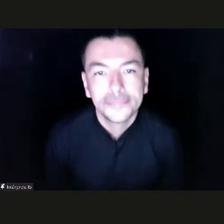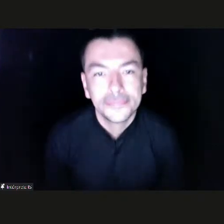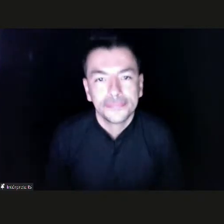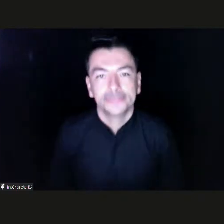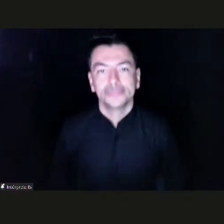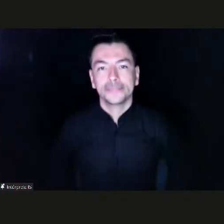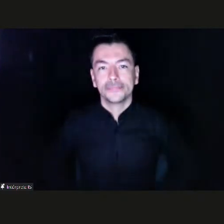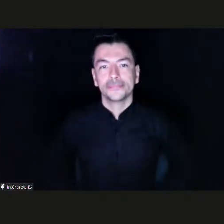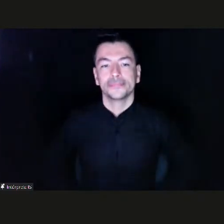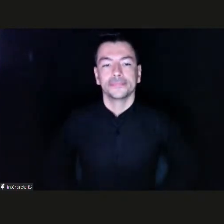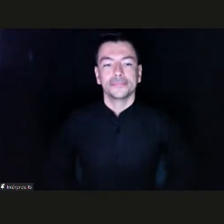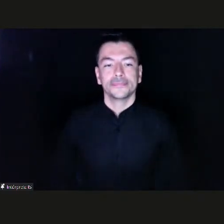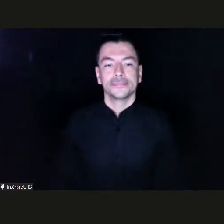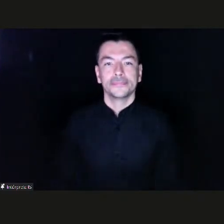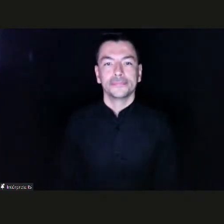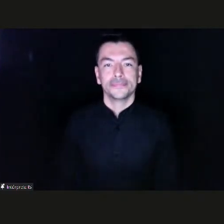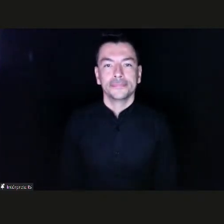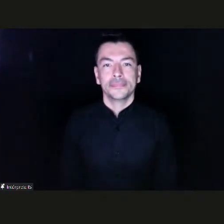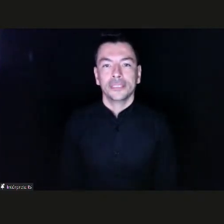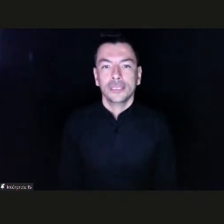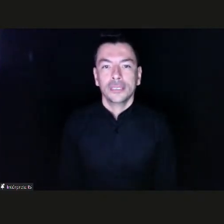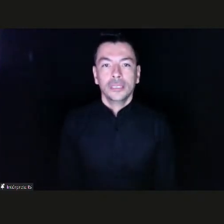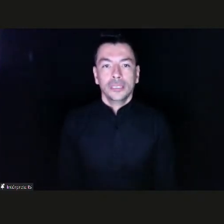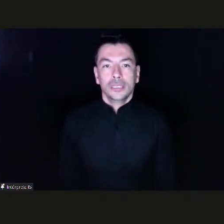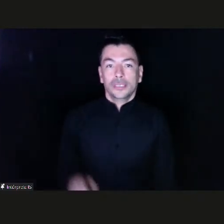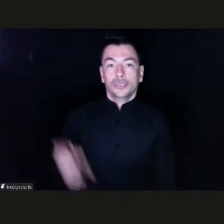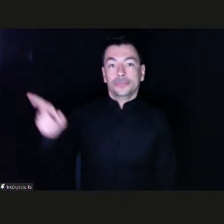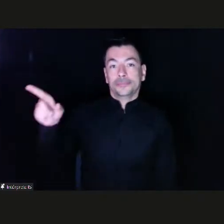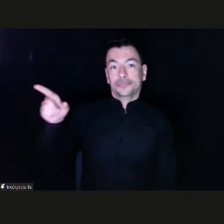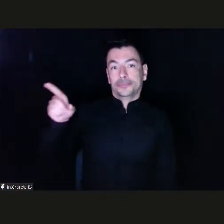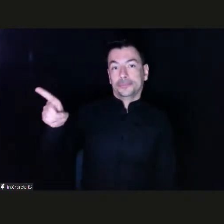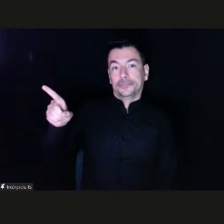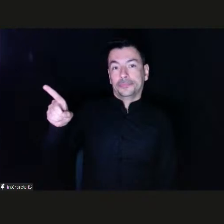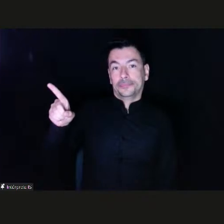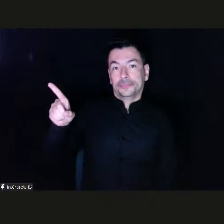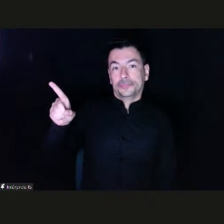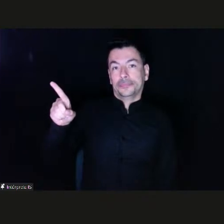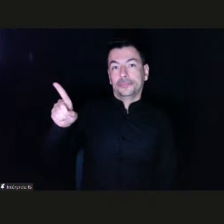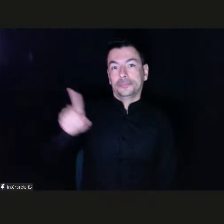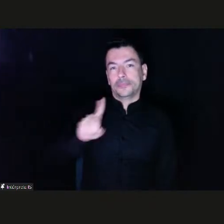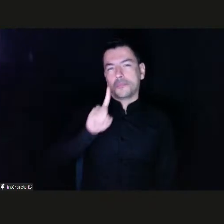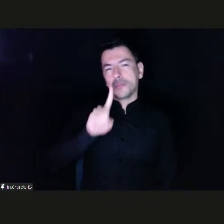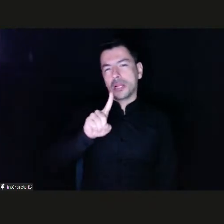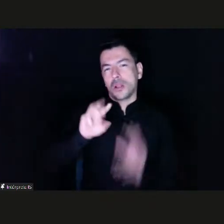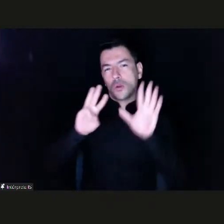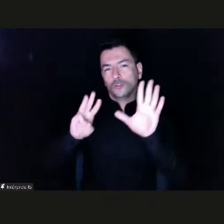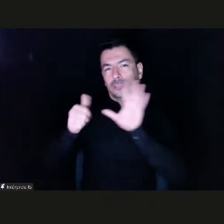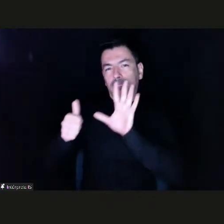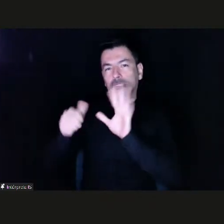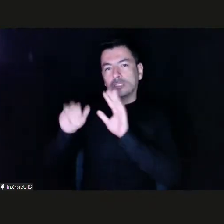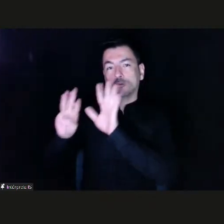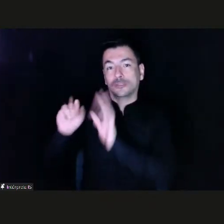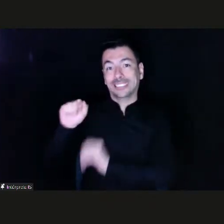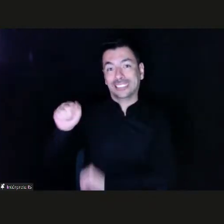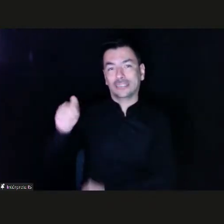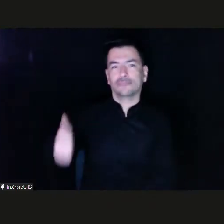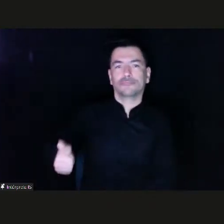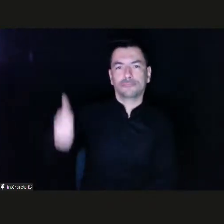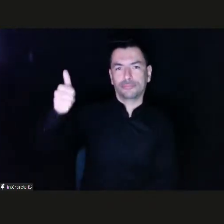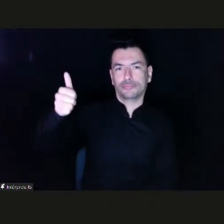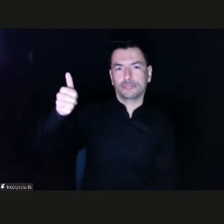1963 in Nuremberg, Germany. He is the director of the New Regional Program, Alliances for Democracy and Development with Latin